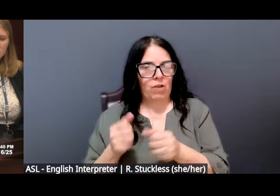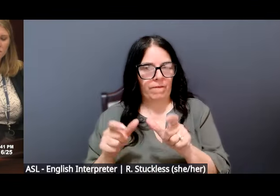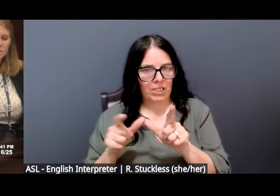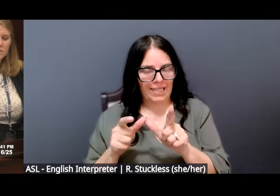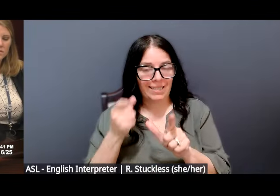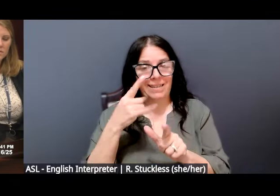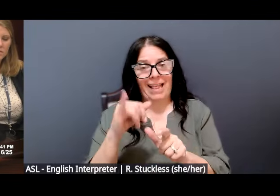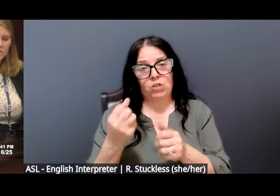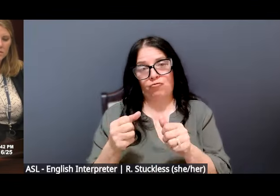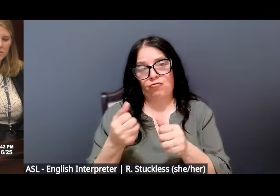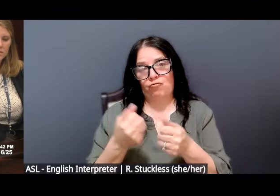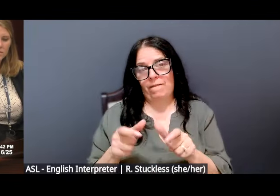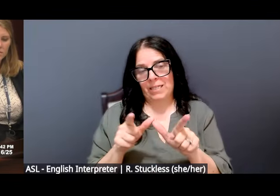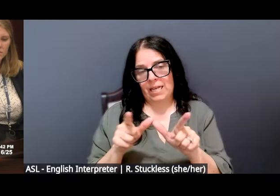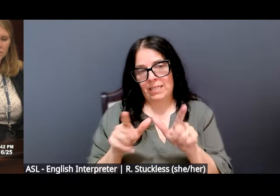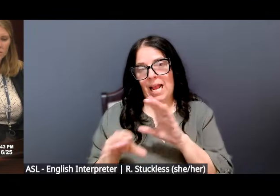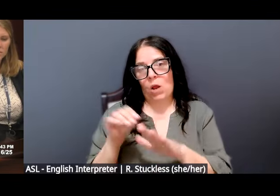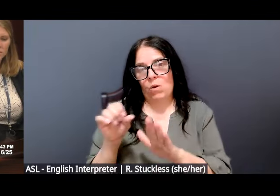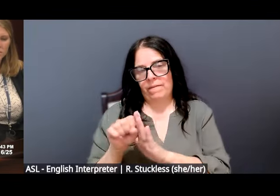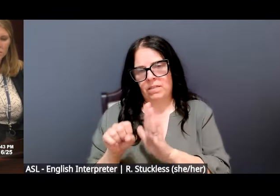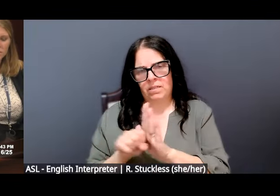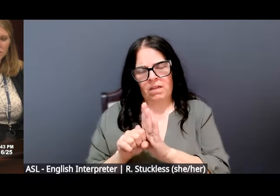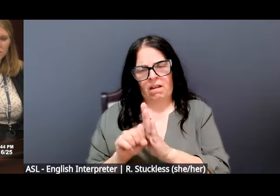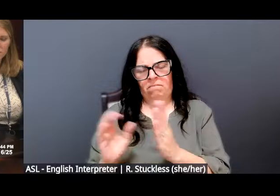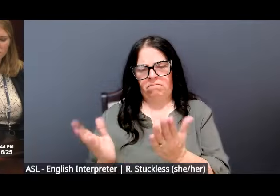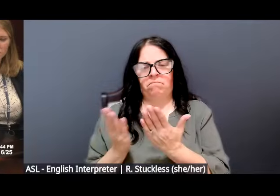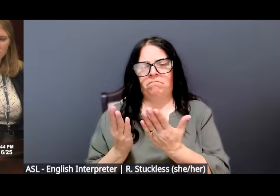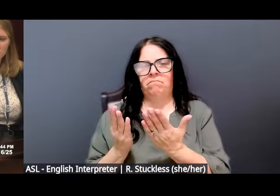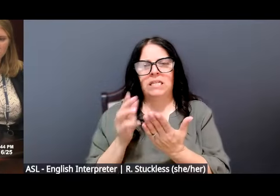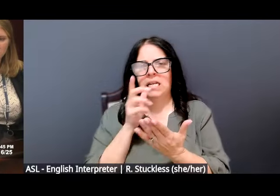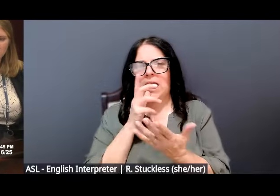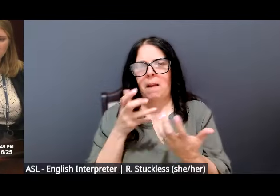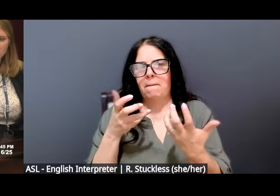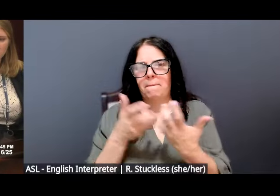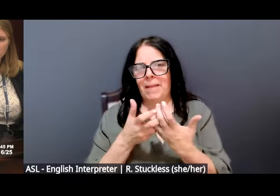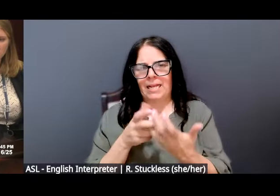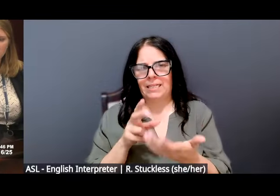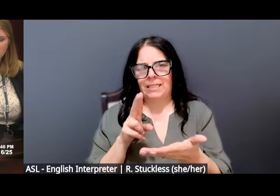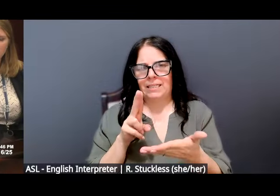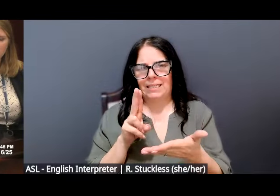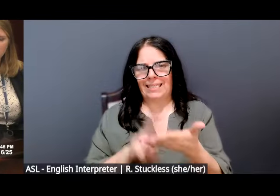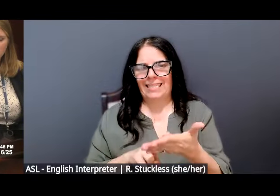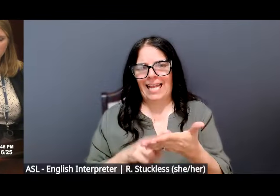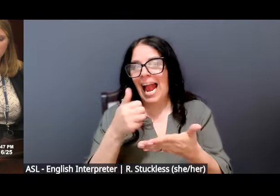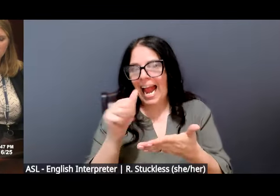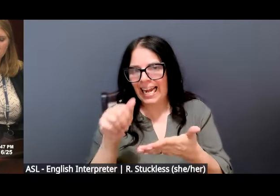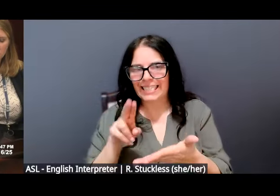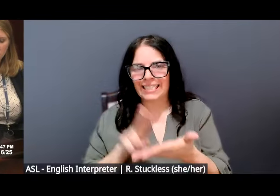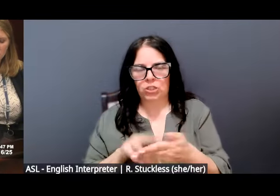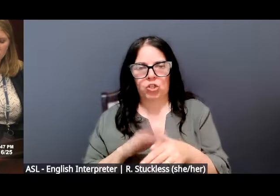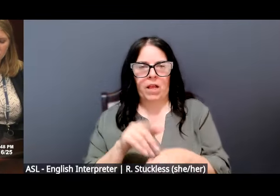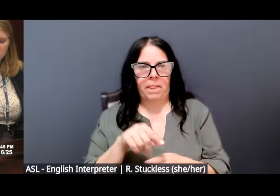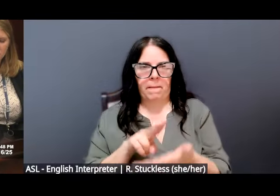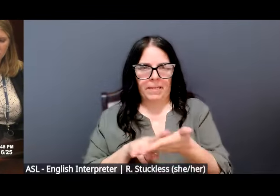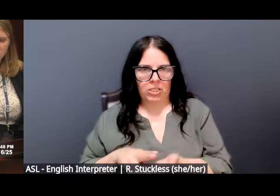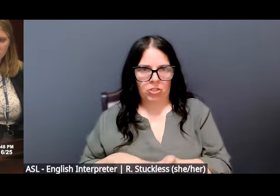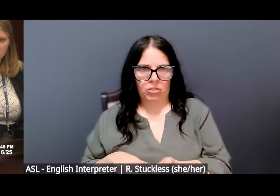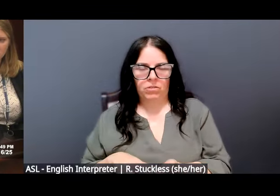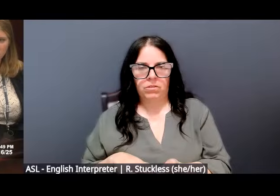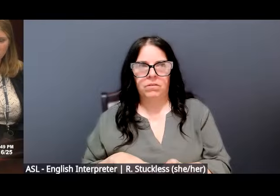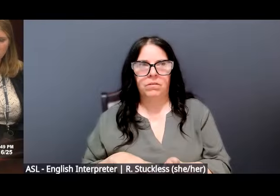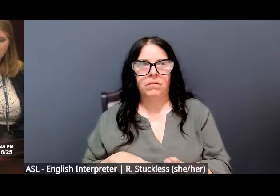license, and his signature does not match the signature on the petitions. None of them. The signatures on the petitions all match